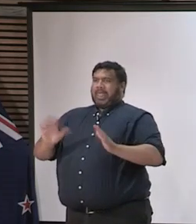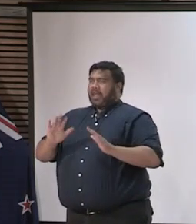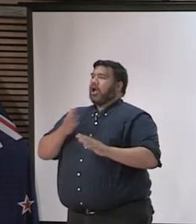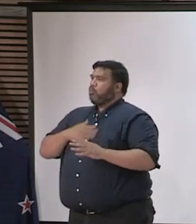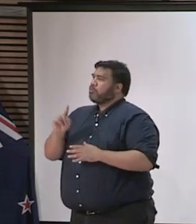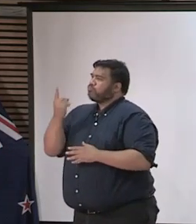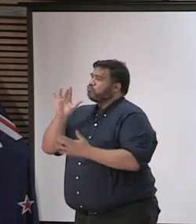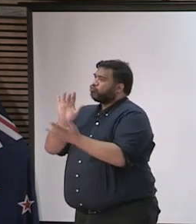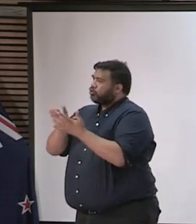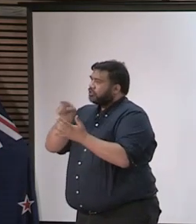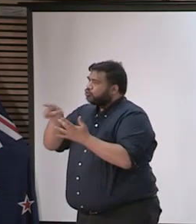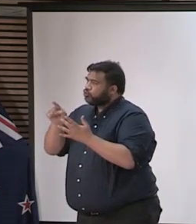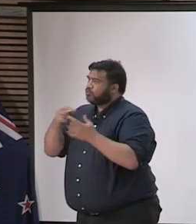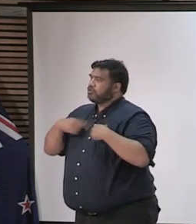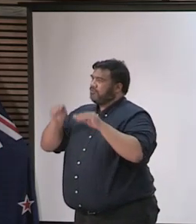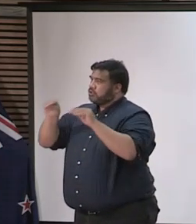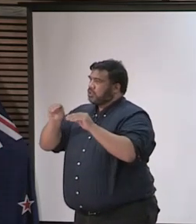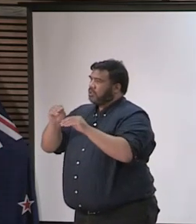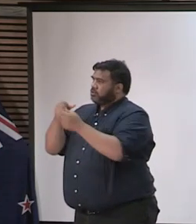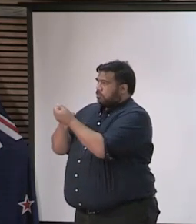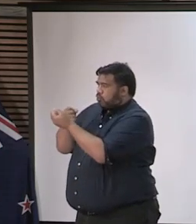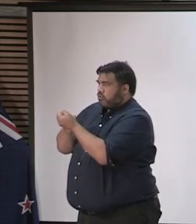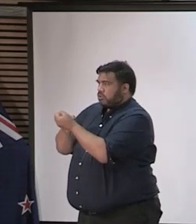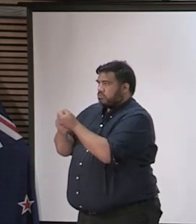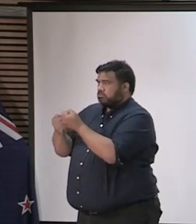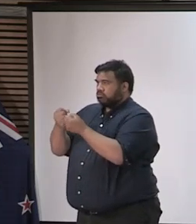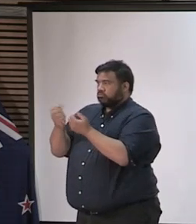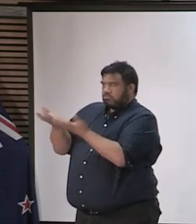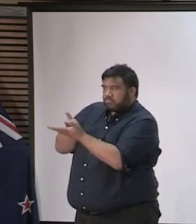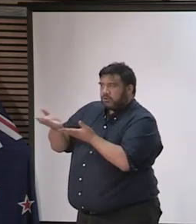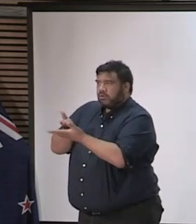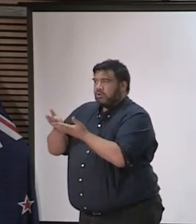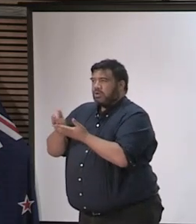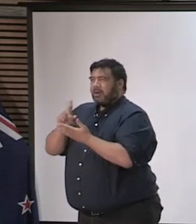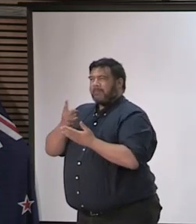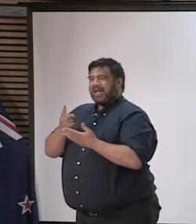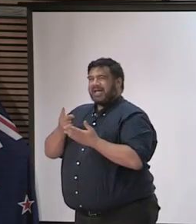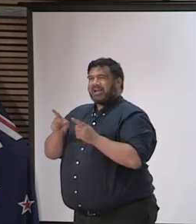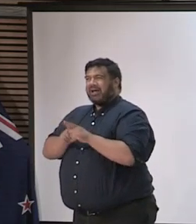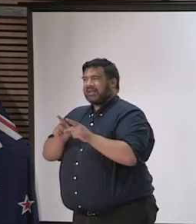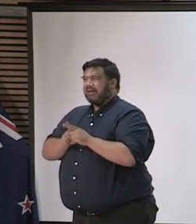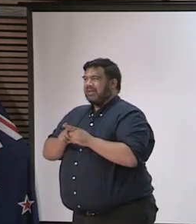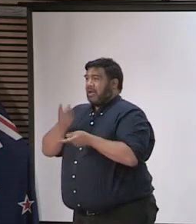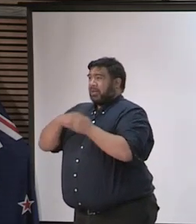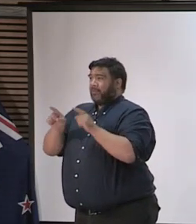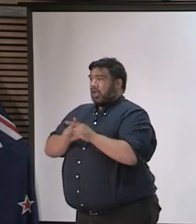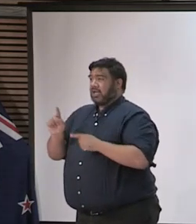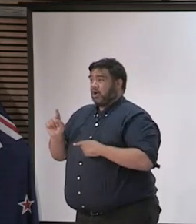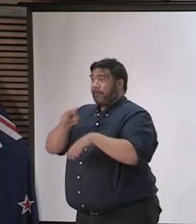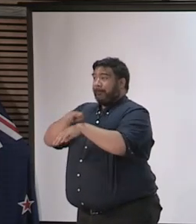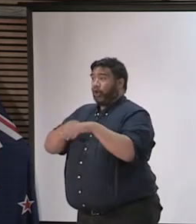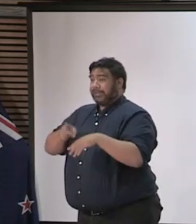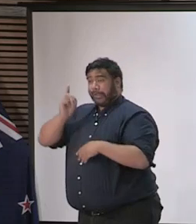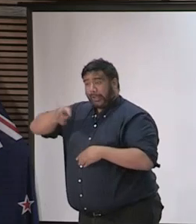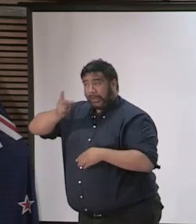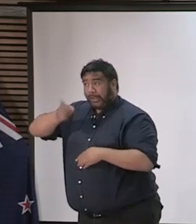the schools to be put in the position of being police around whether or not parents have a good enough reason to